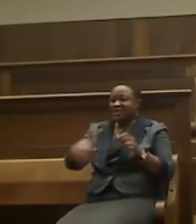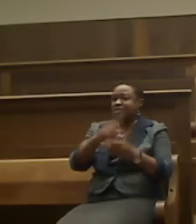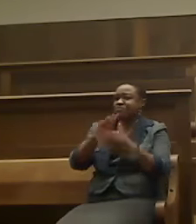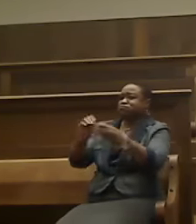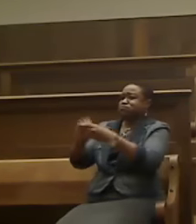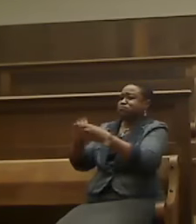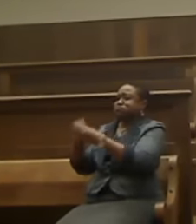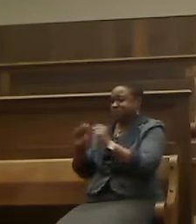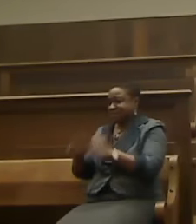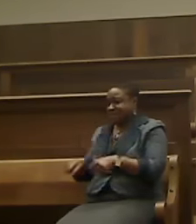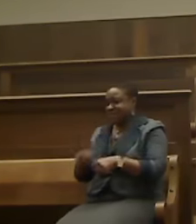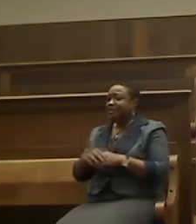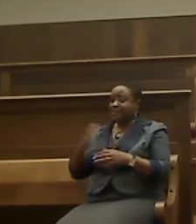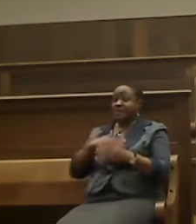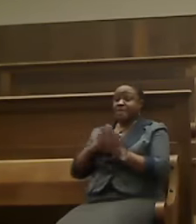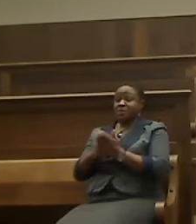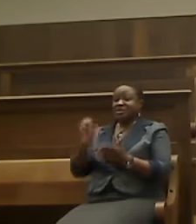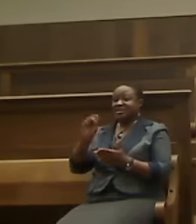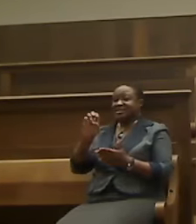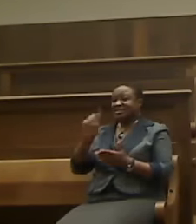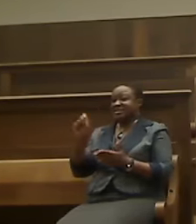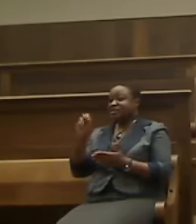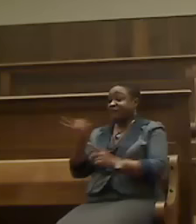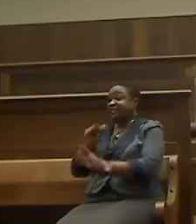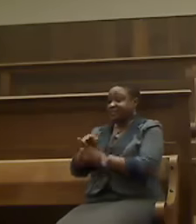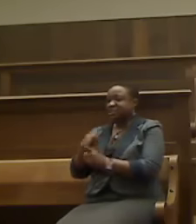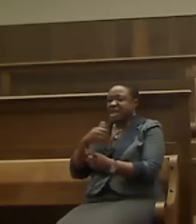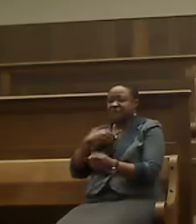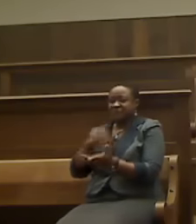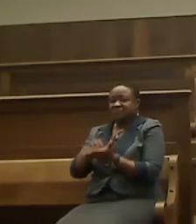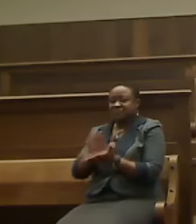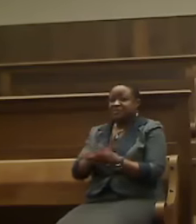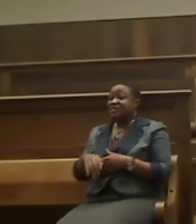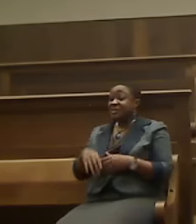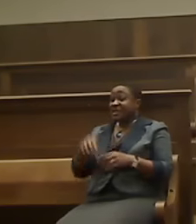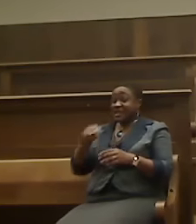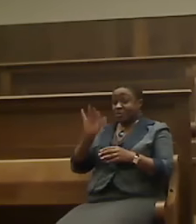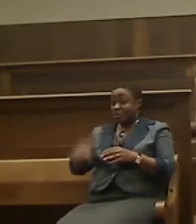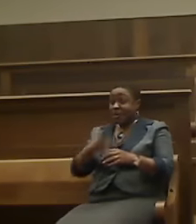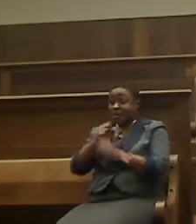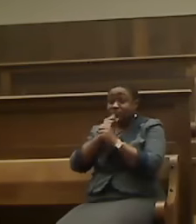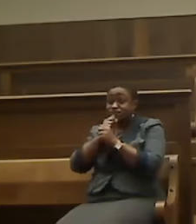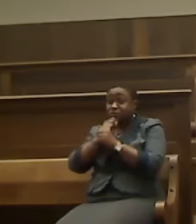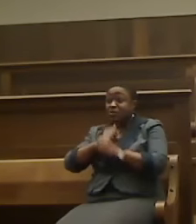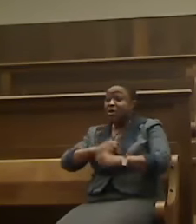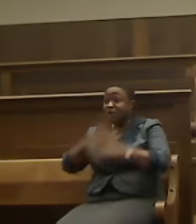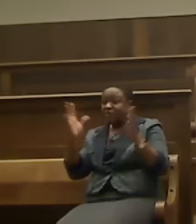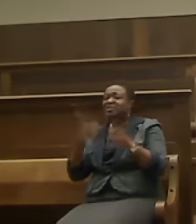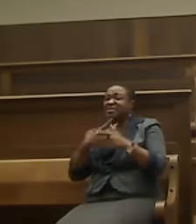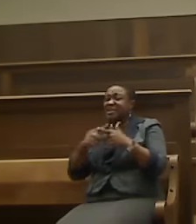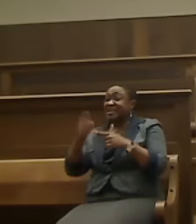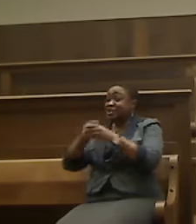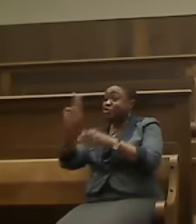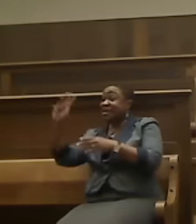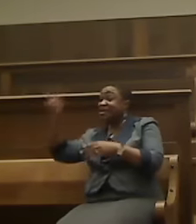Within a month, more than 700 articles on GMOs appeared in the UK